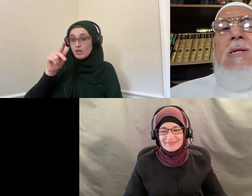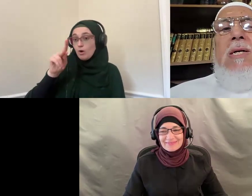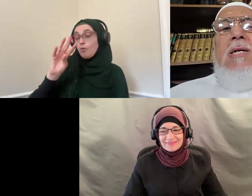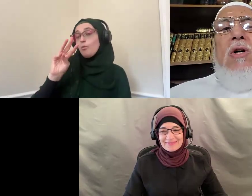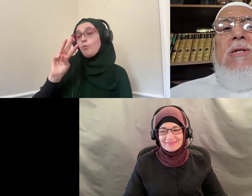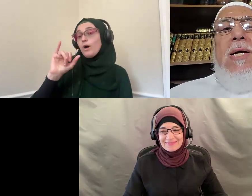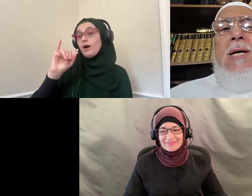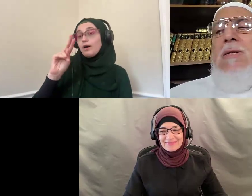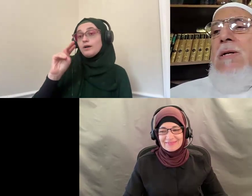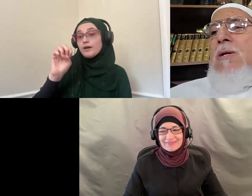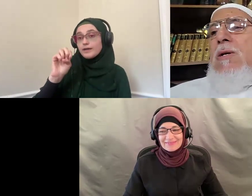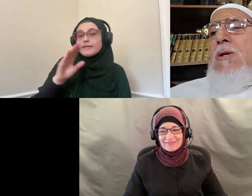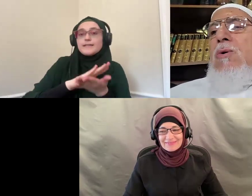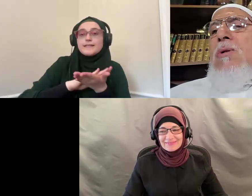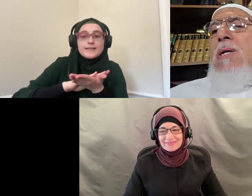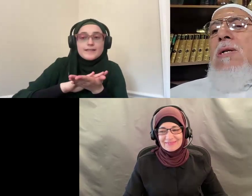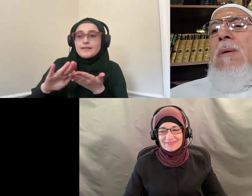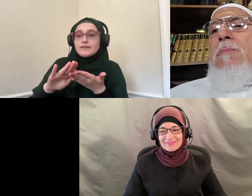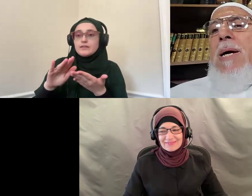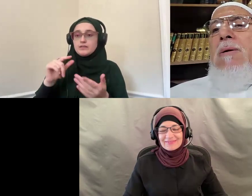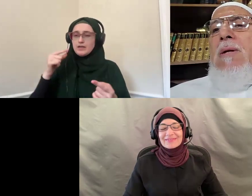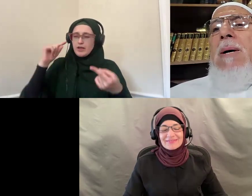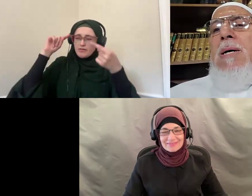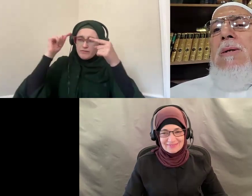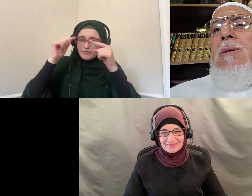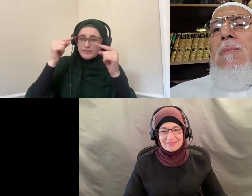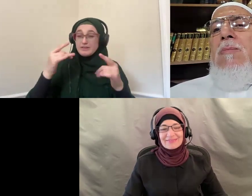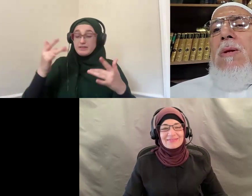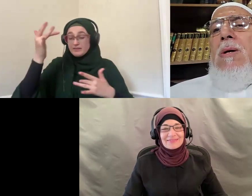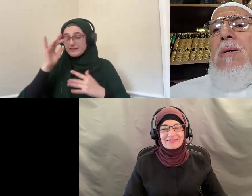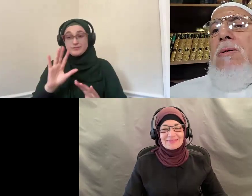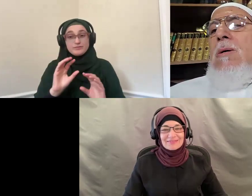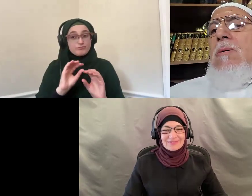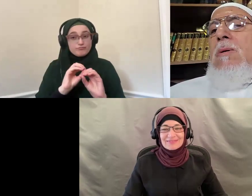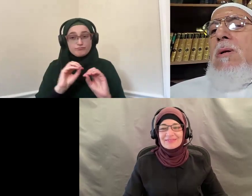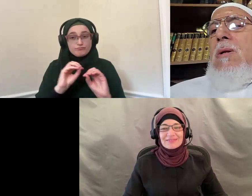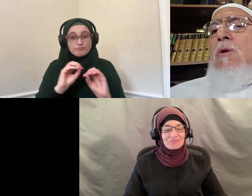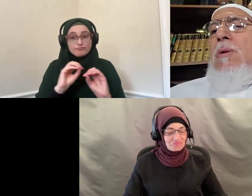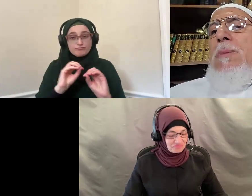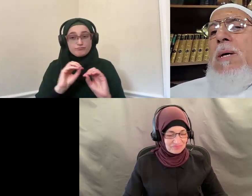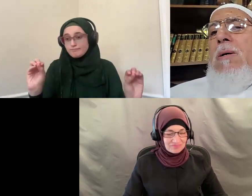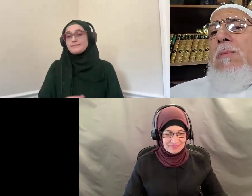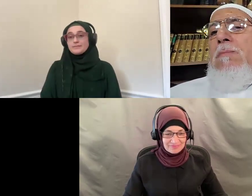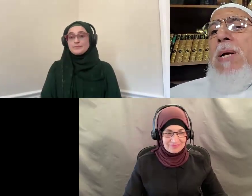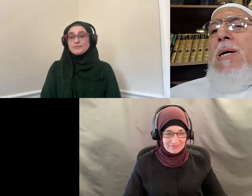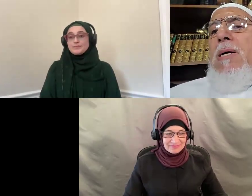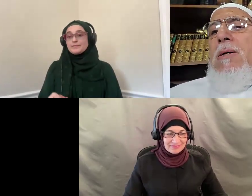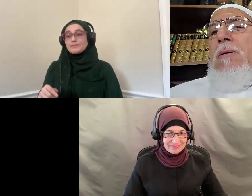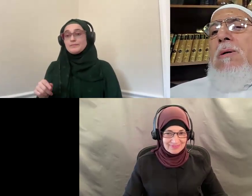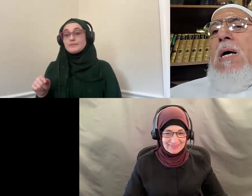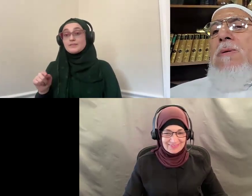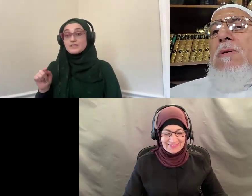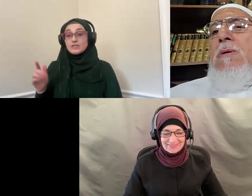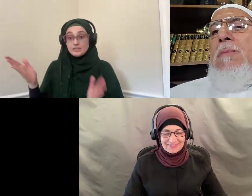does not intoxicate, nor does it impair the mind. So they will be